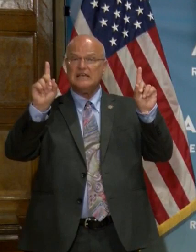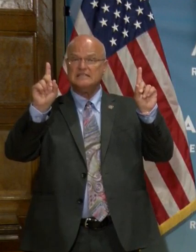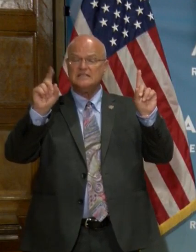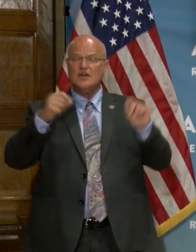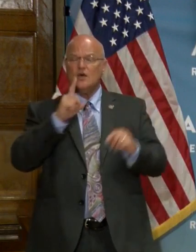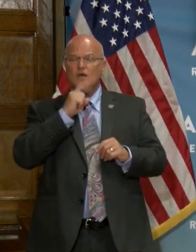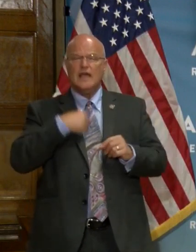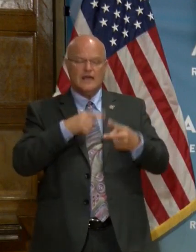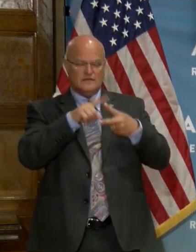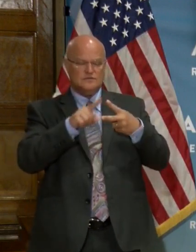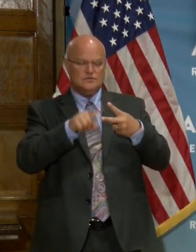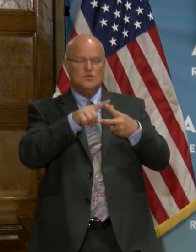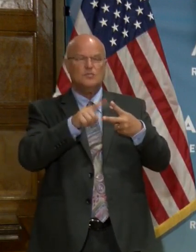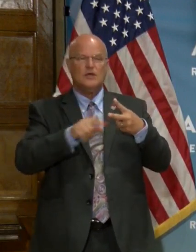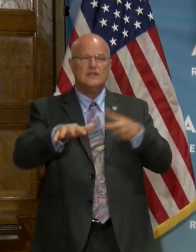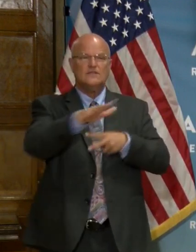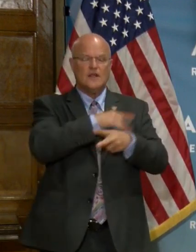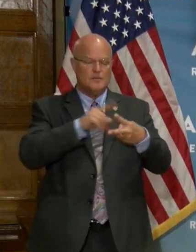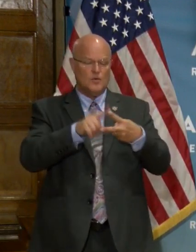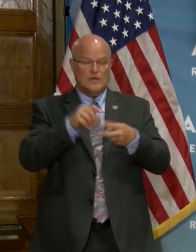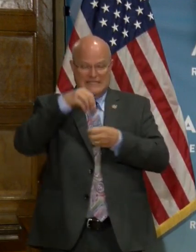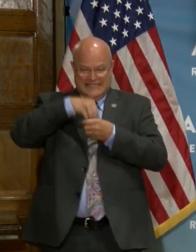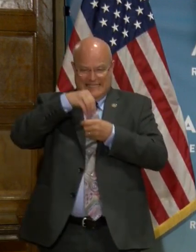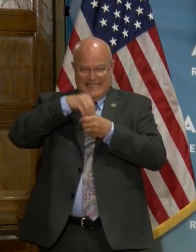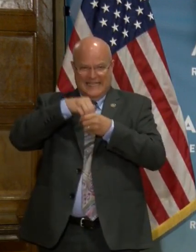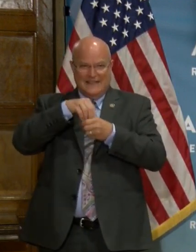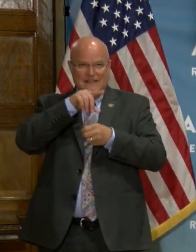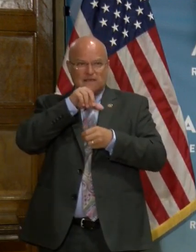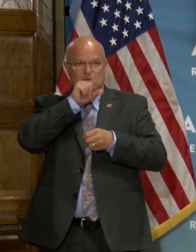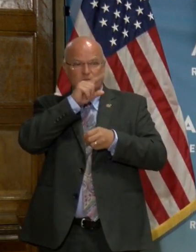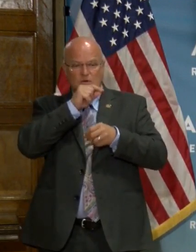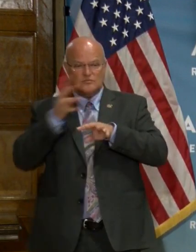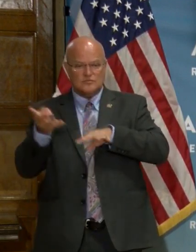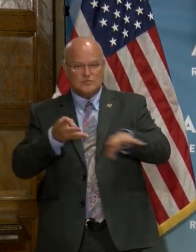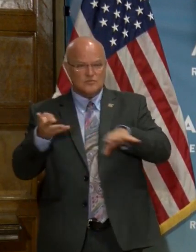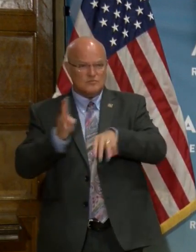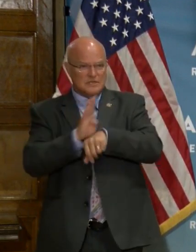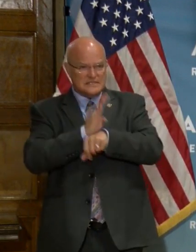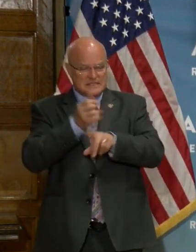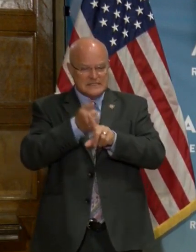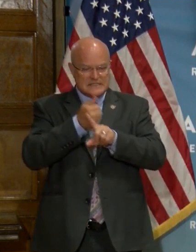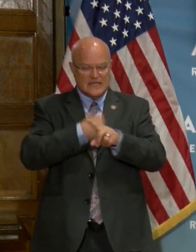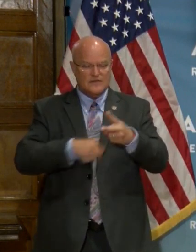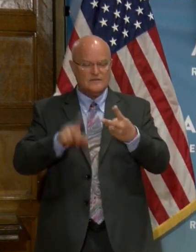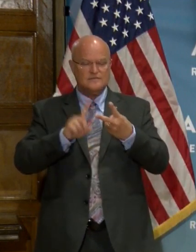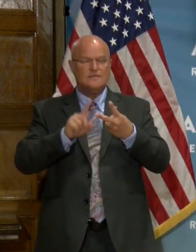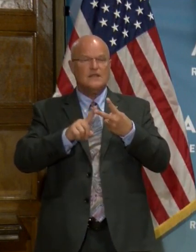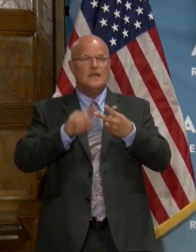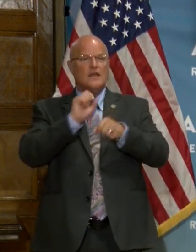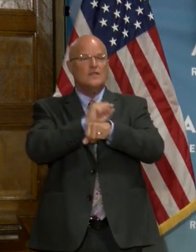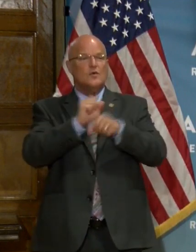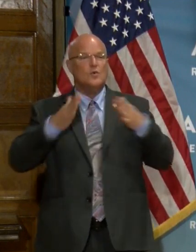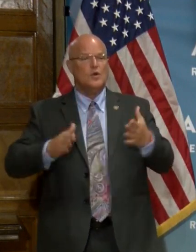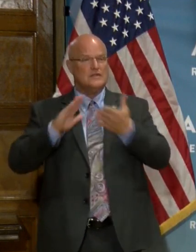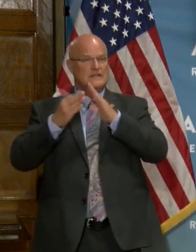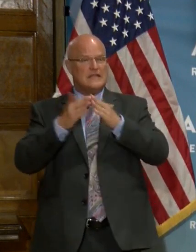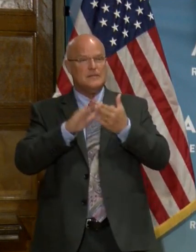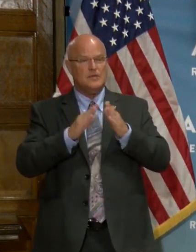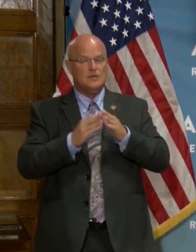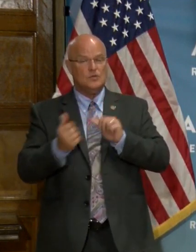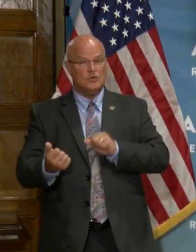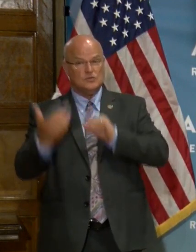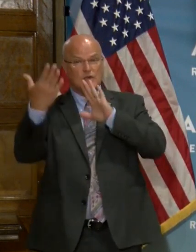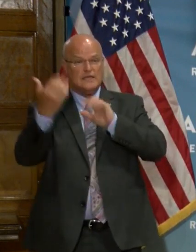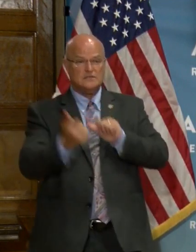really two parts of the environment. One is within the facility itself, and the other is by the workers in the community. We're